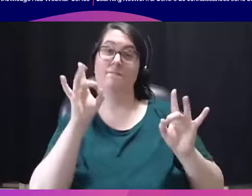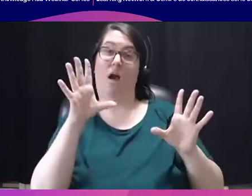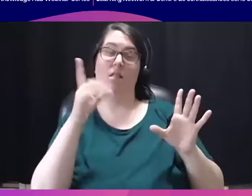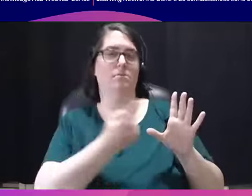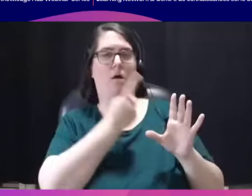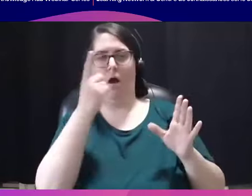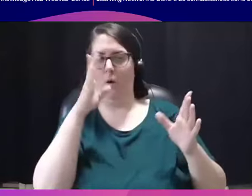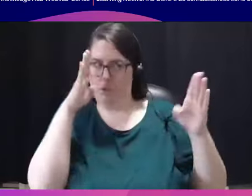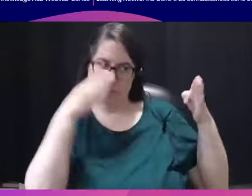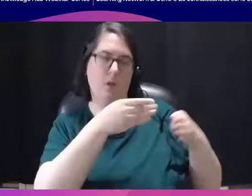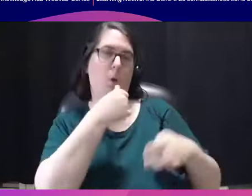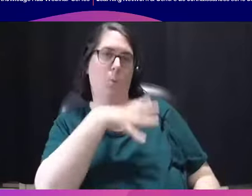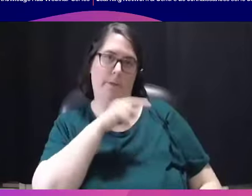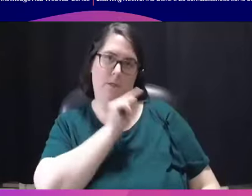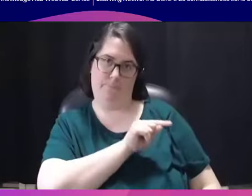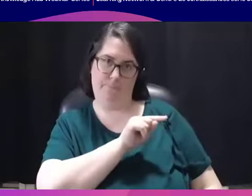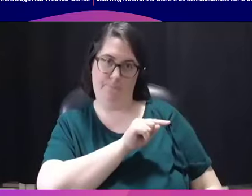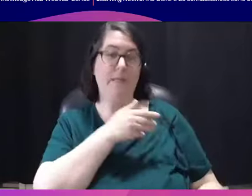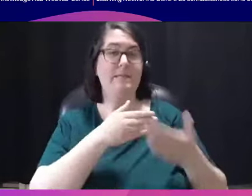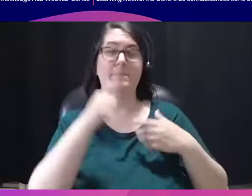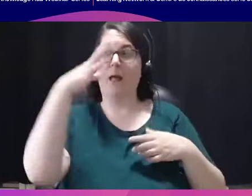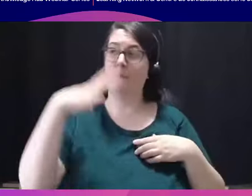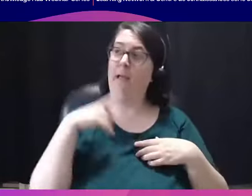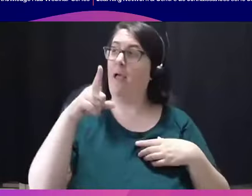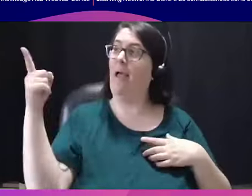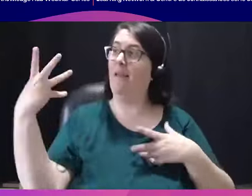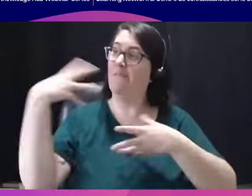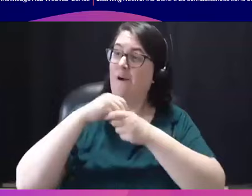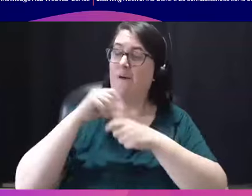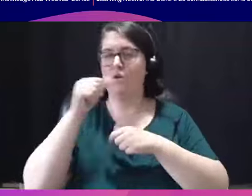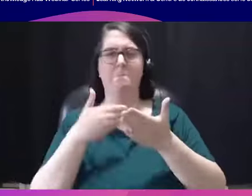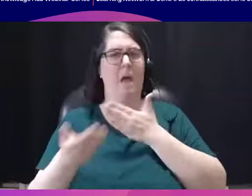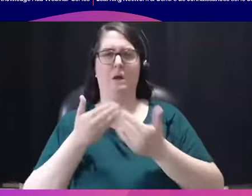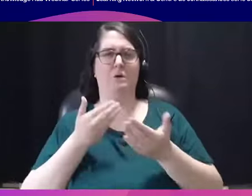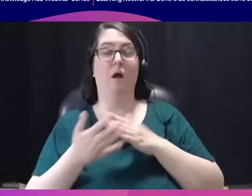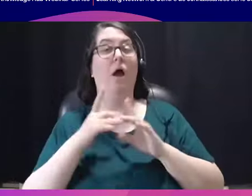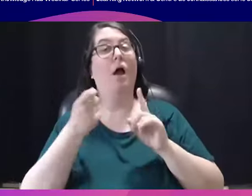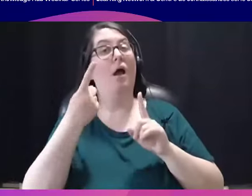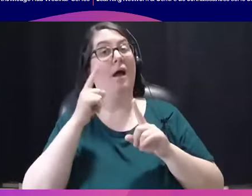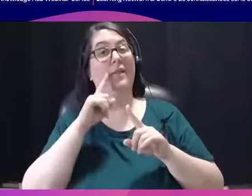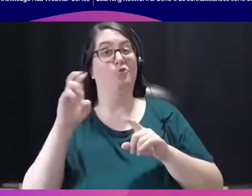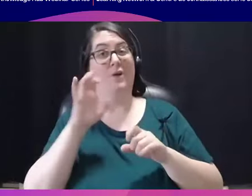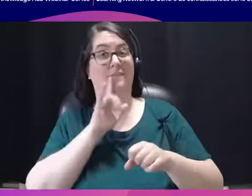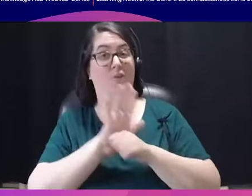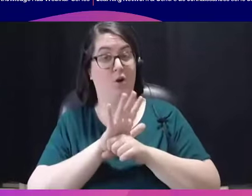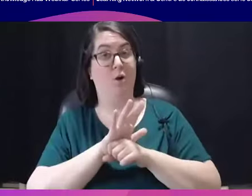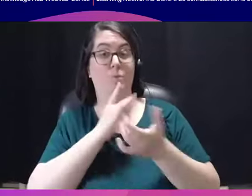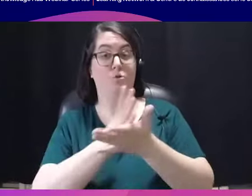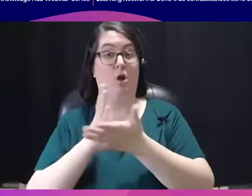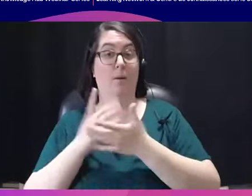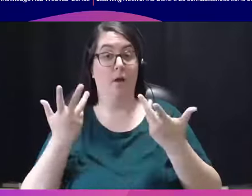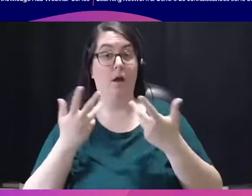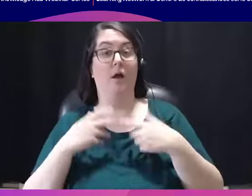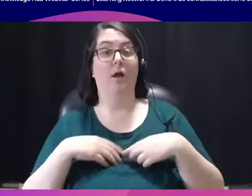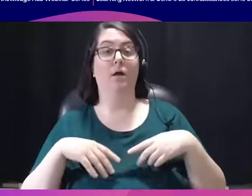to targeting women, despite other men or chads getting in the way. And this is reaffirmed by the idea of talking about